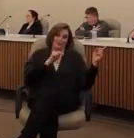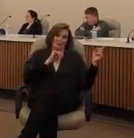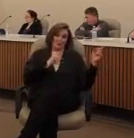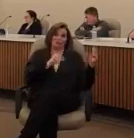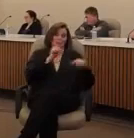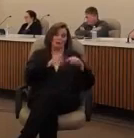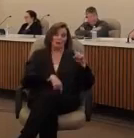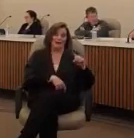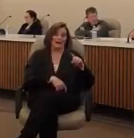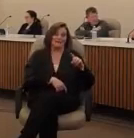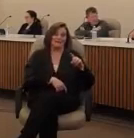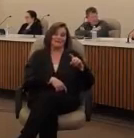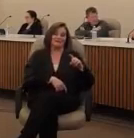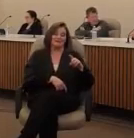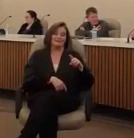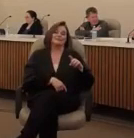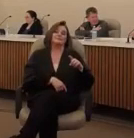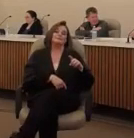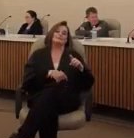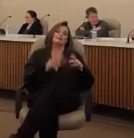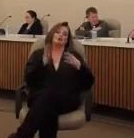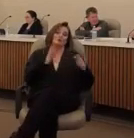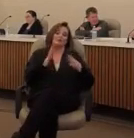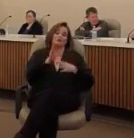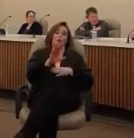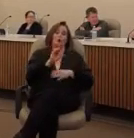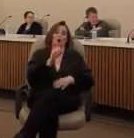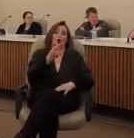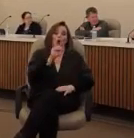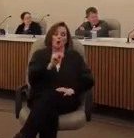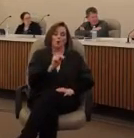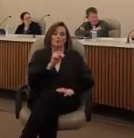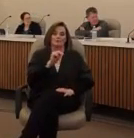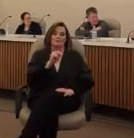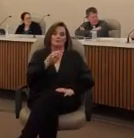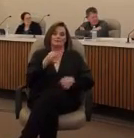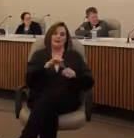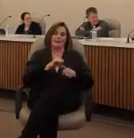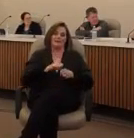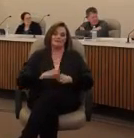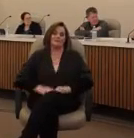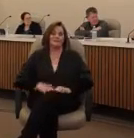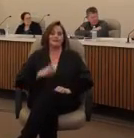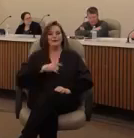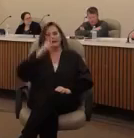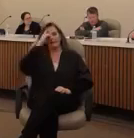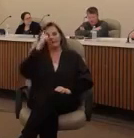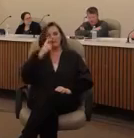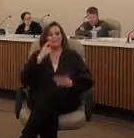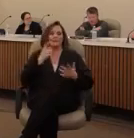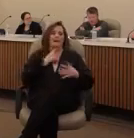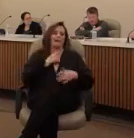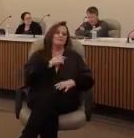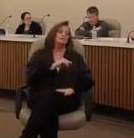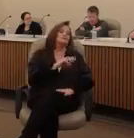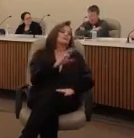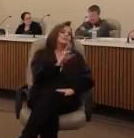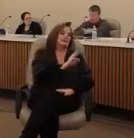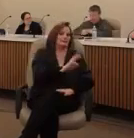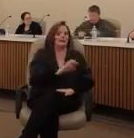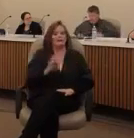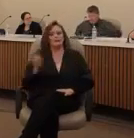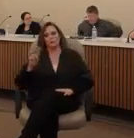right. I think being in residential area over there, I think a lot of the neighbors are going to be concerned with the 6 a.m. to 2 a.m.